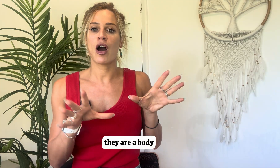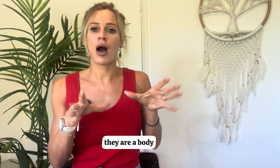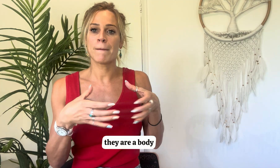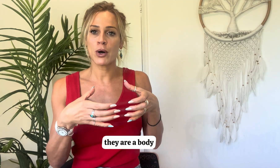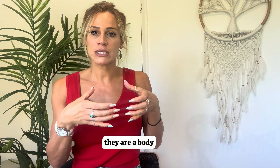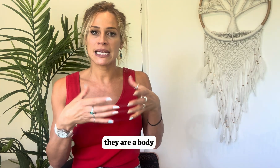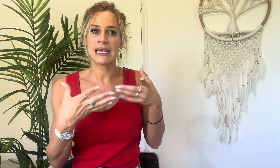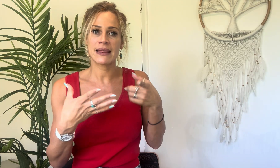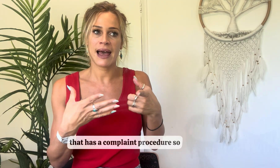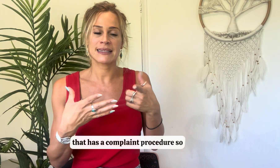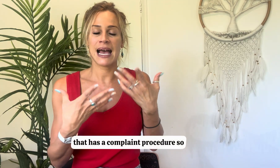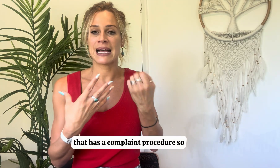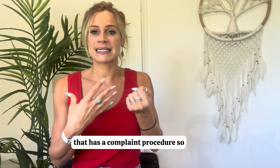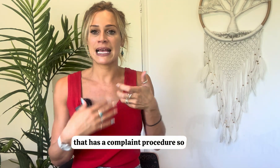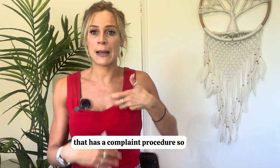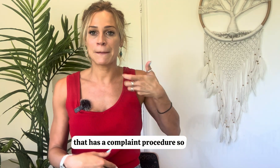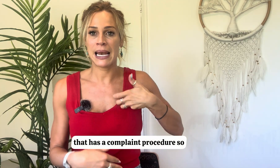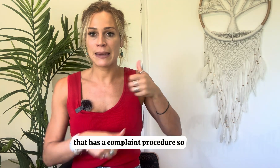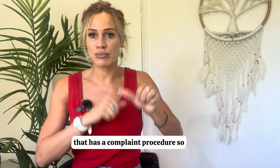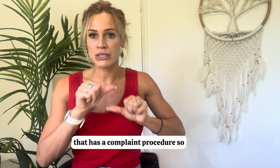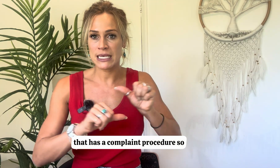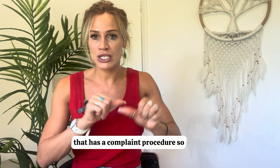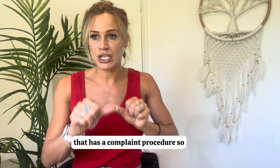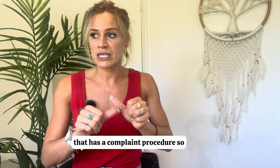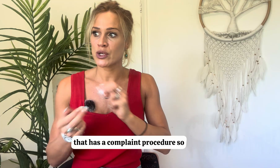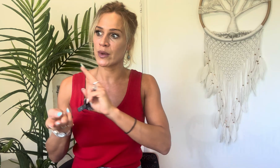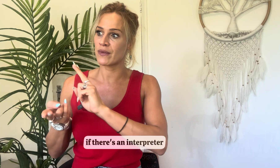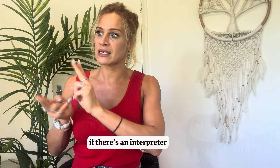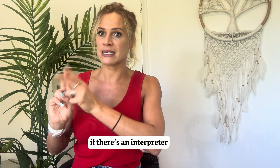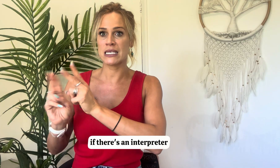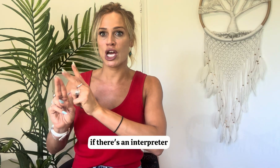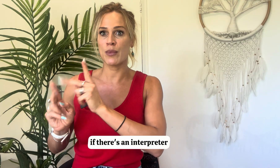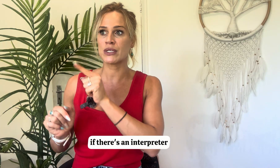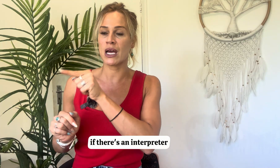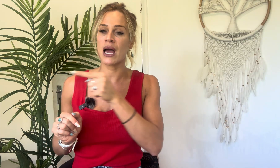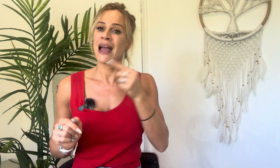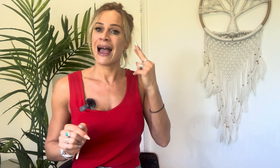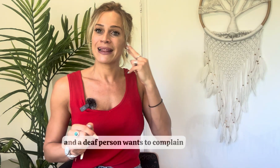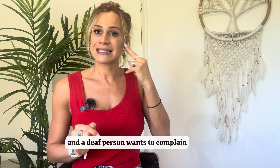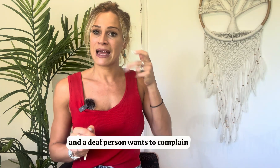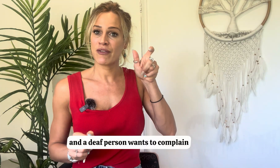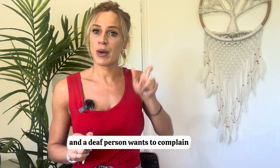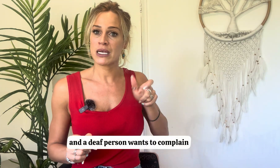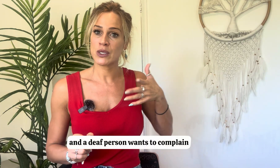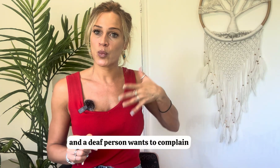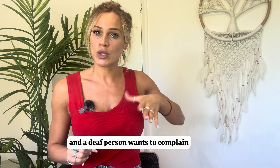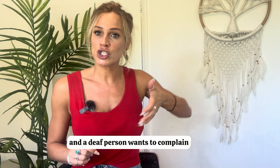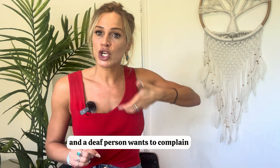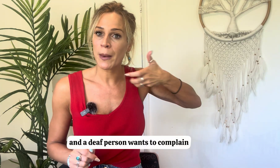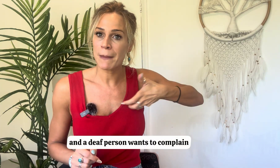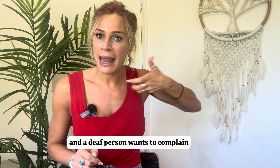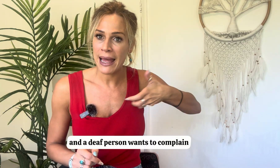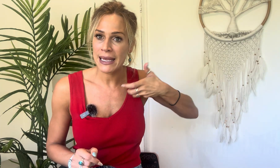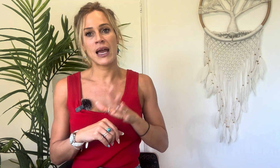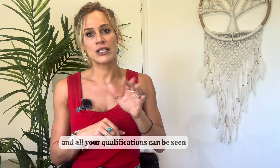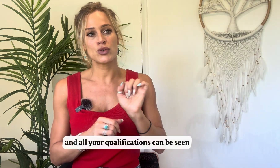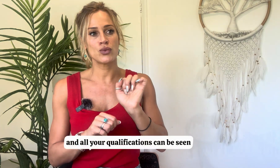a body that has a complaint procedure. So if there's an interpreter and a deaf person wants to complain, and all